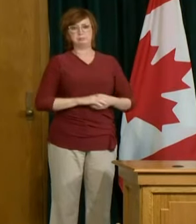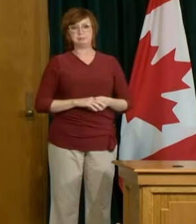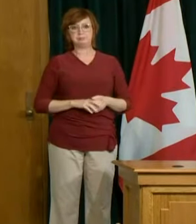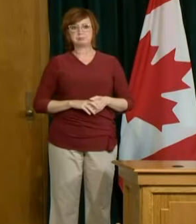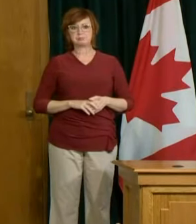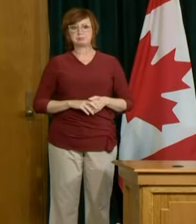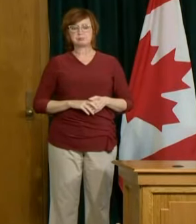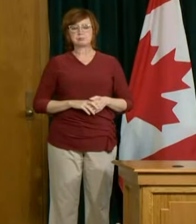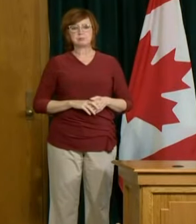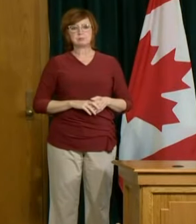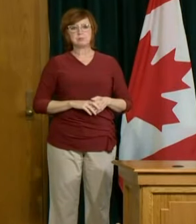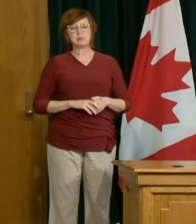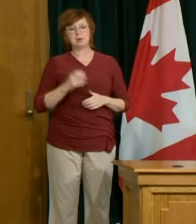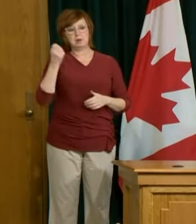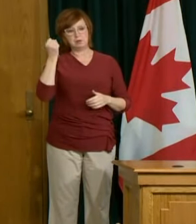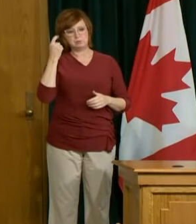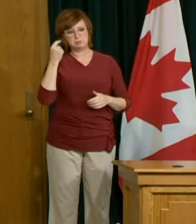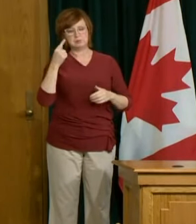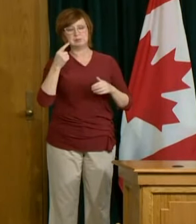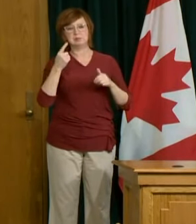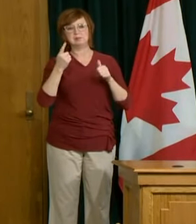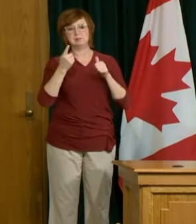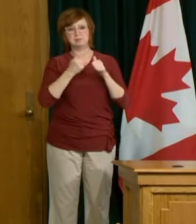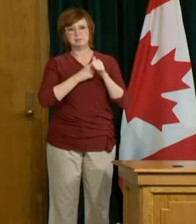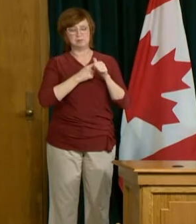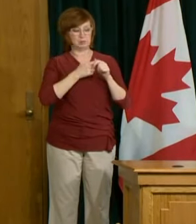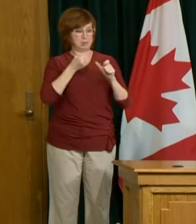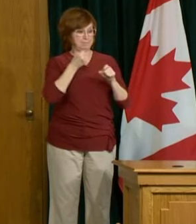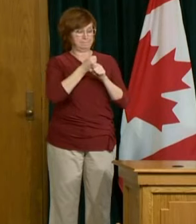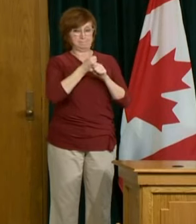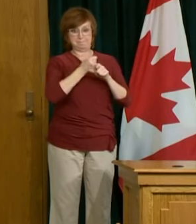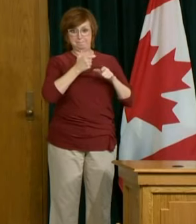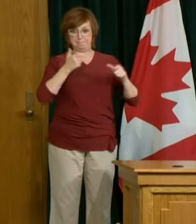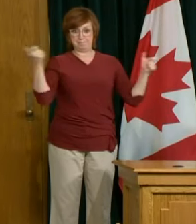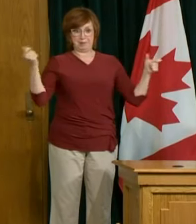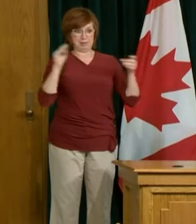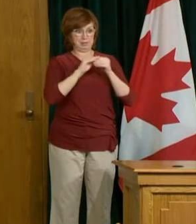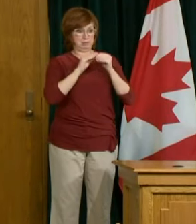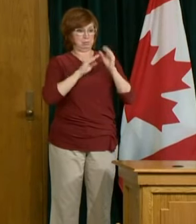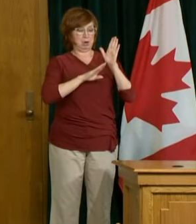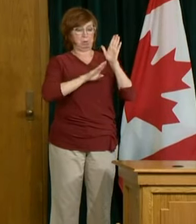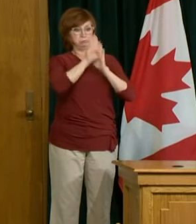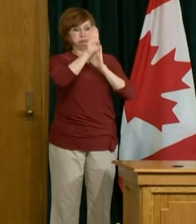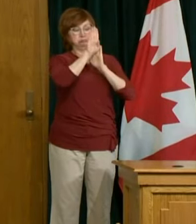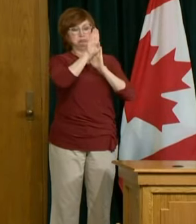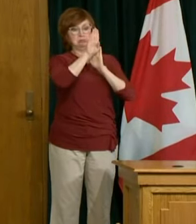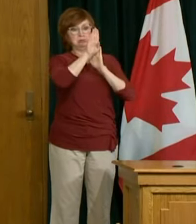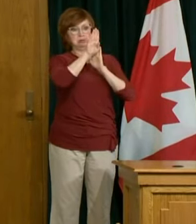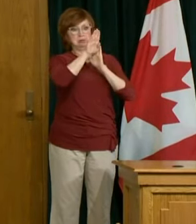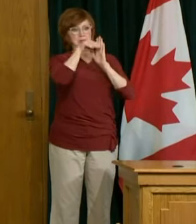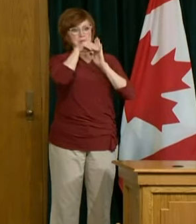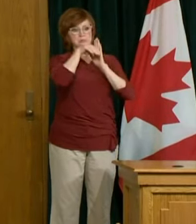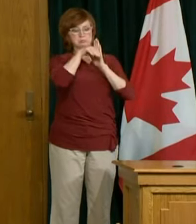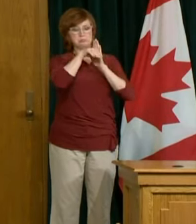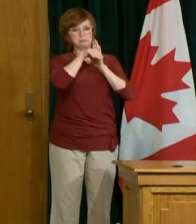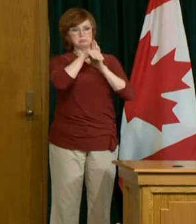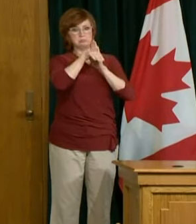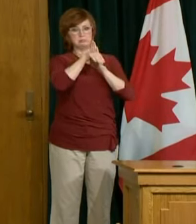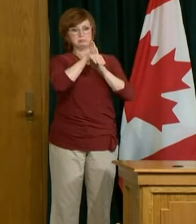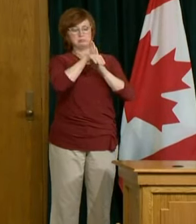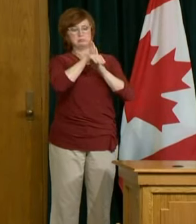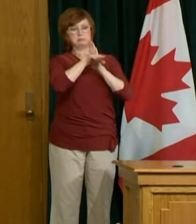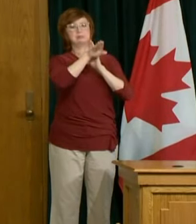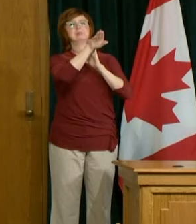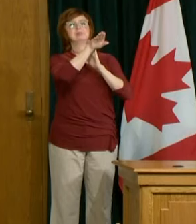due to people coming to Saskatchewan and some mass gathering events, and then it stabilized in the middle. But then it's gone up primarily due to